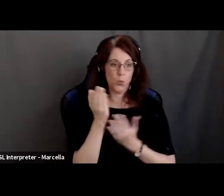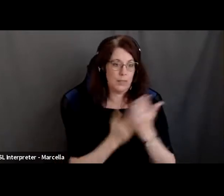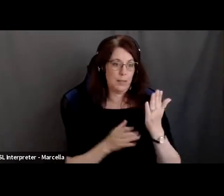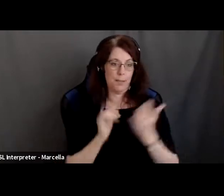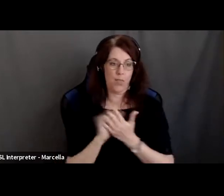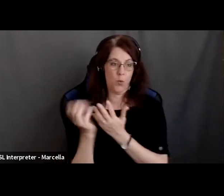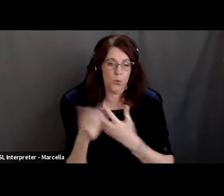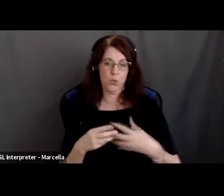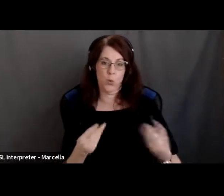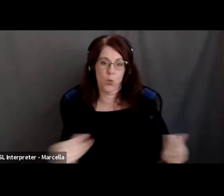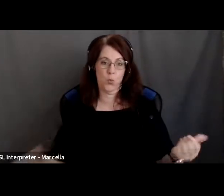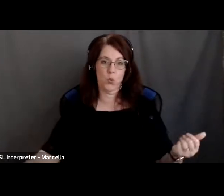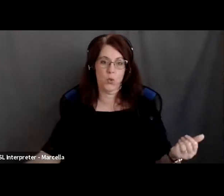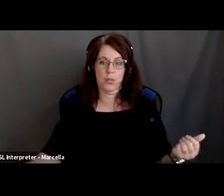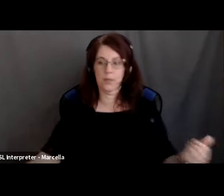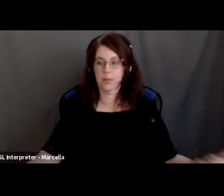solutions.